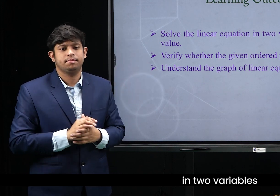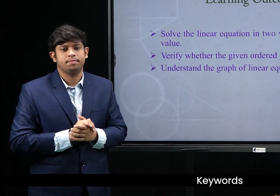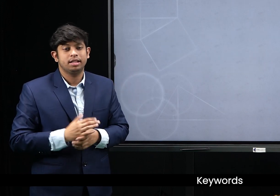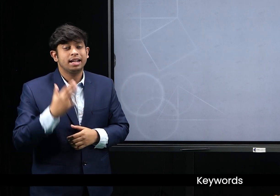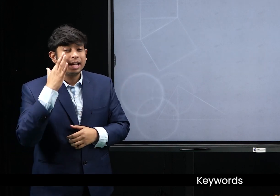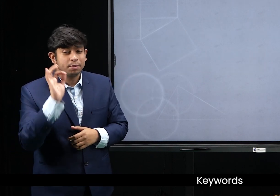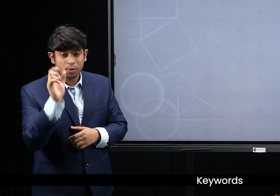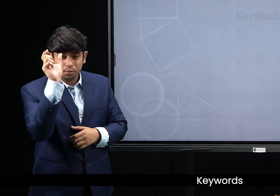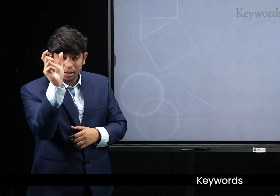Keywords: